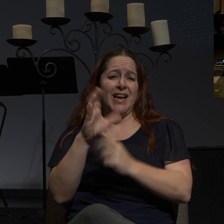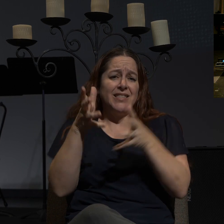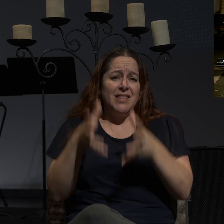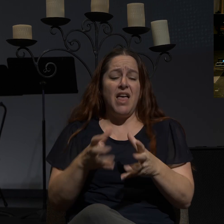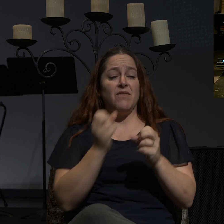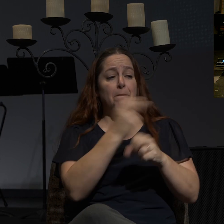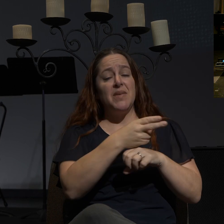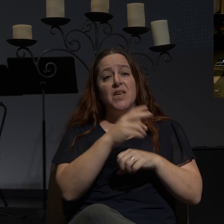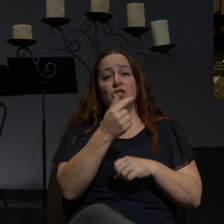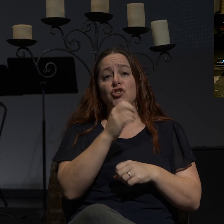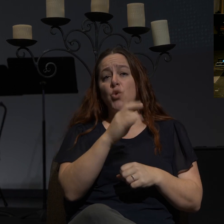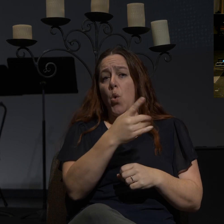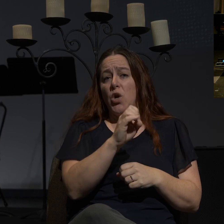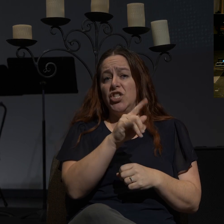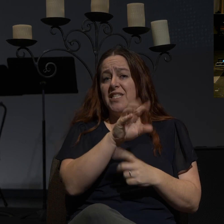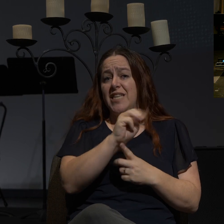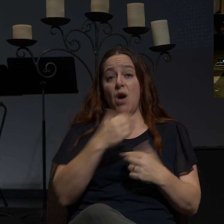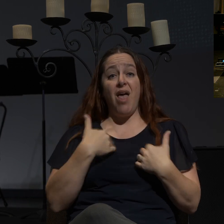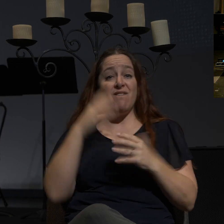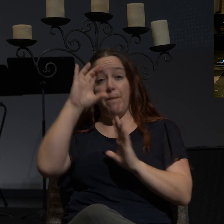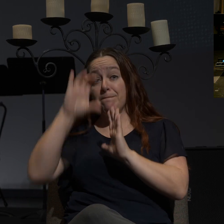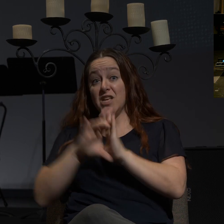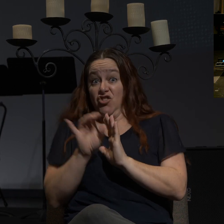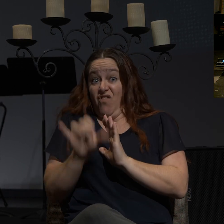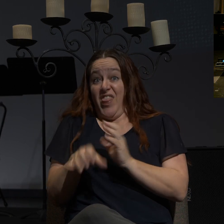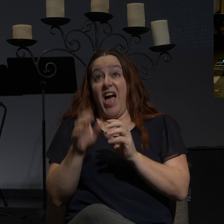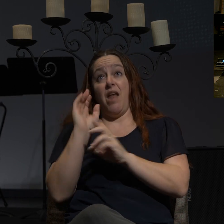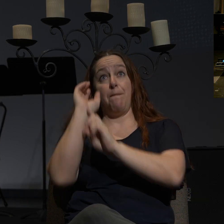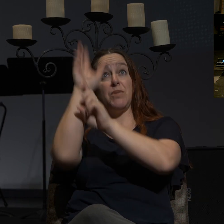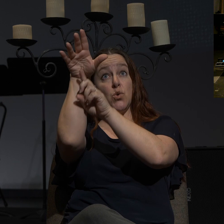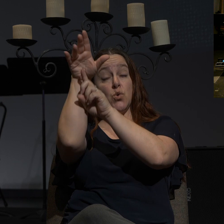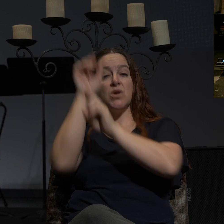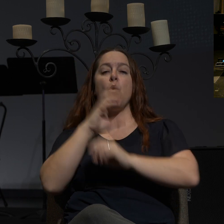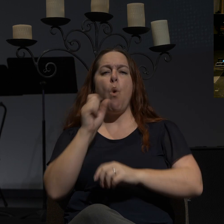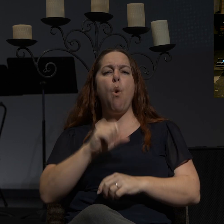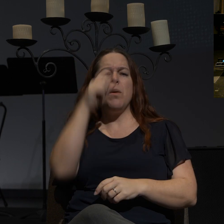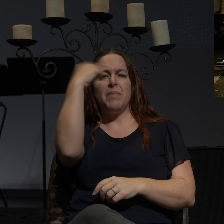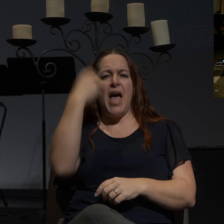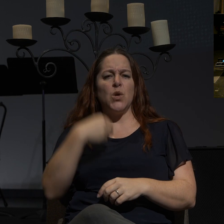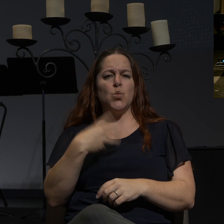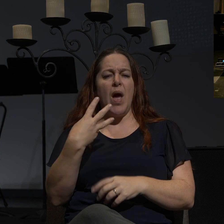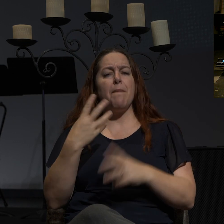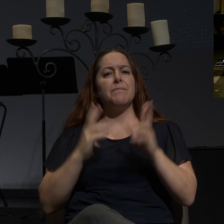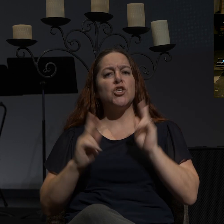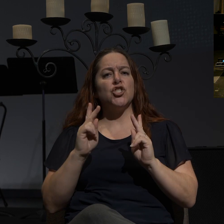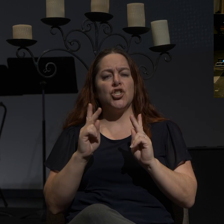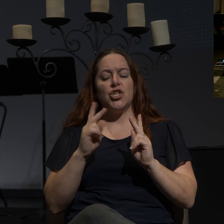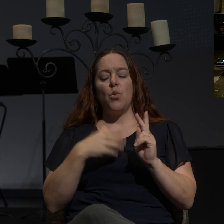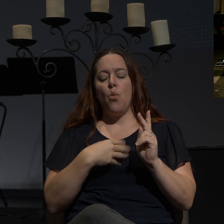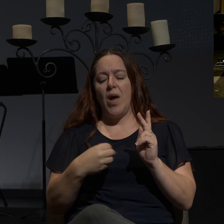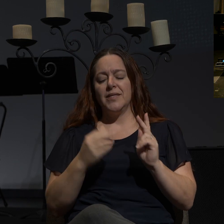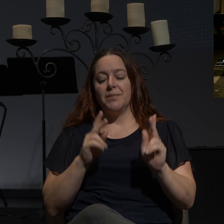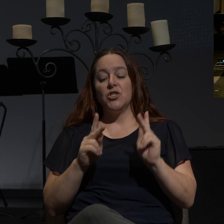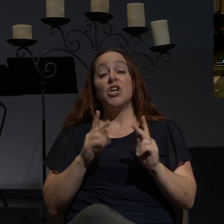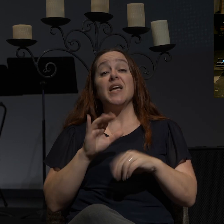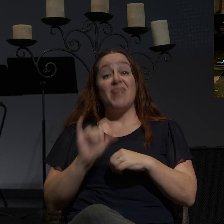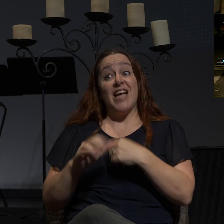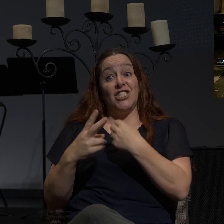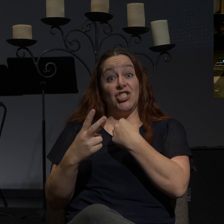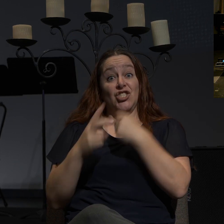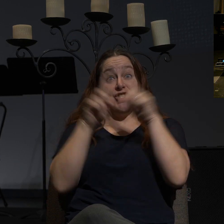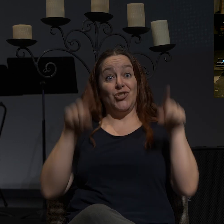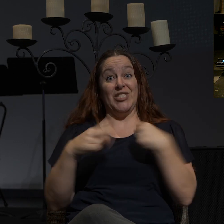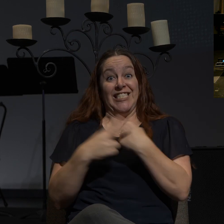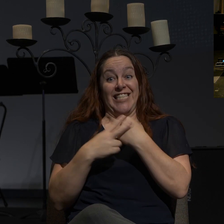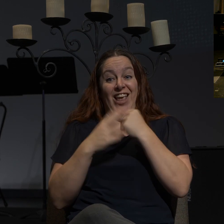beat Georgetown. I have a picture of that shot. It's an old black and white picture. It's the screensaver on my